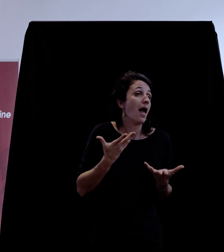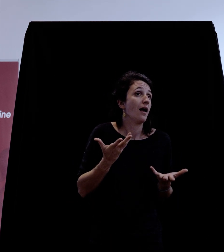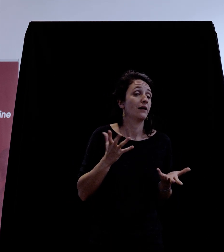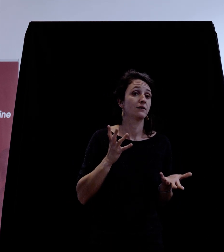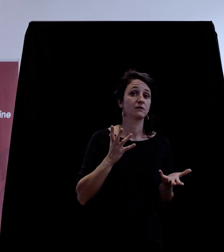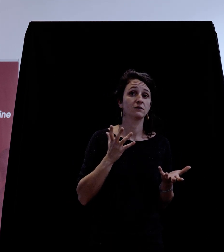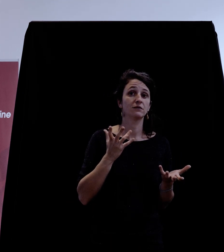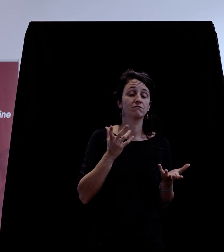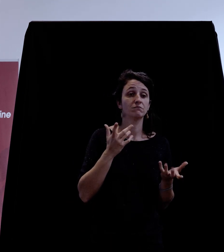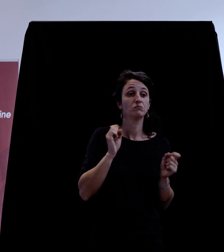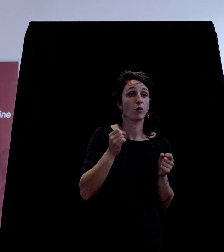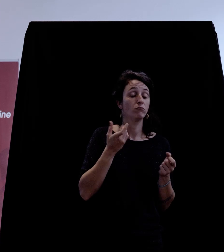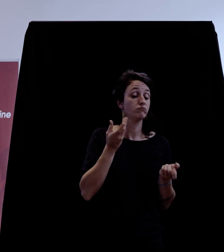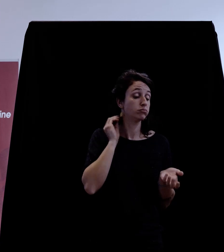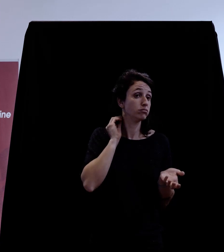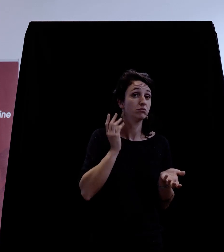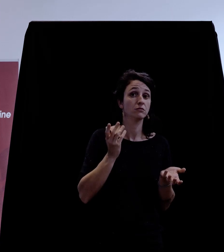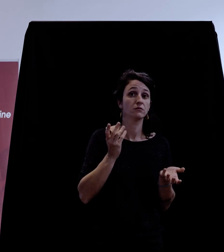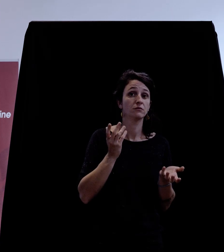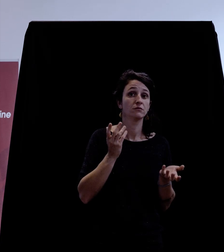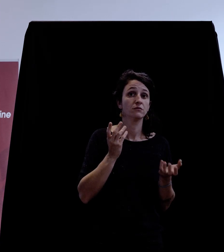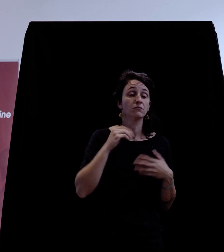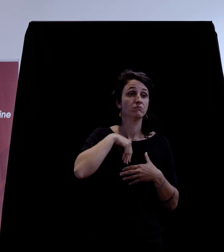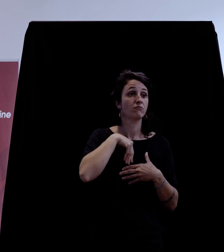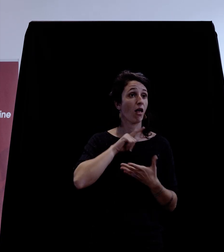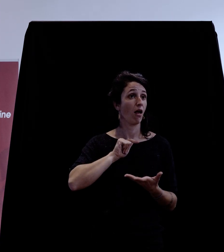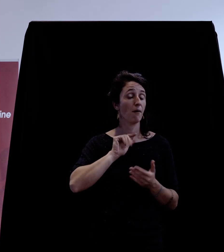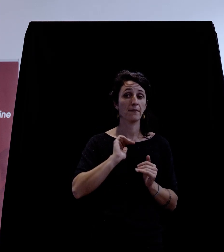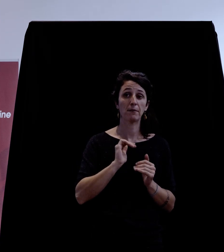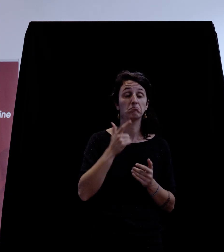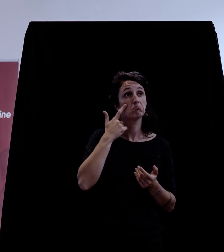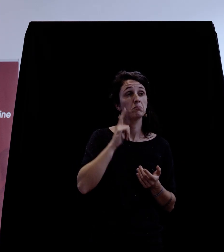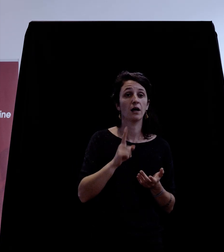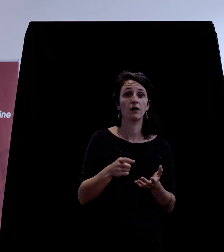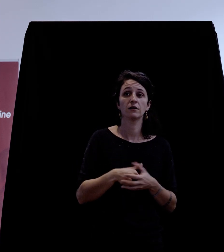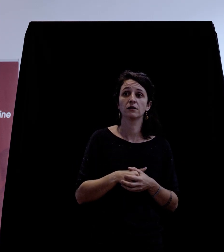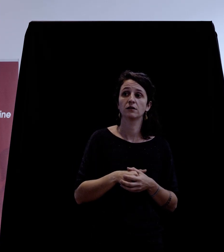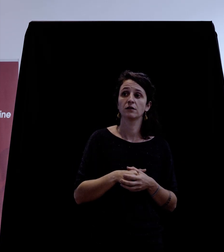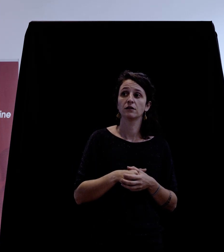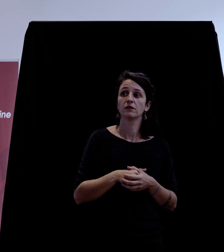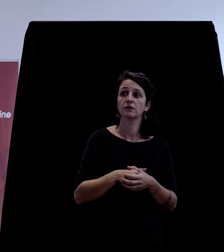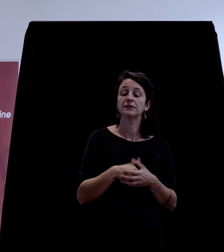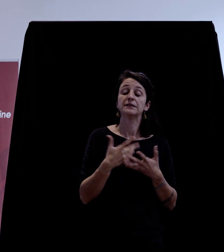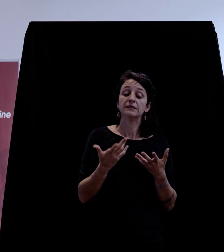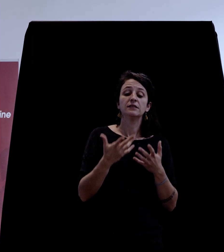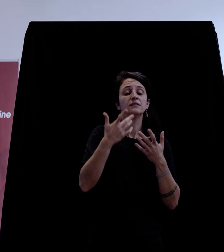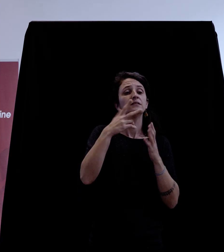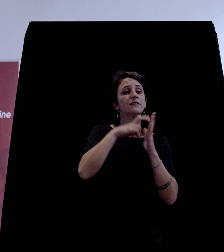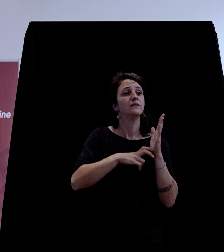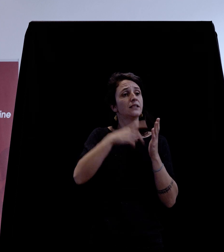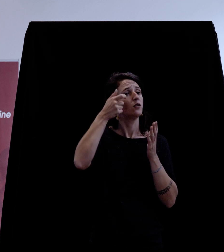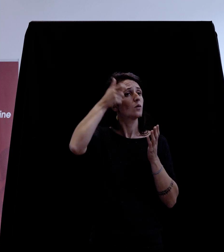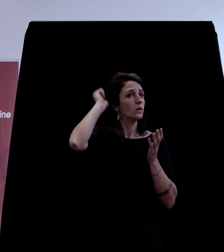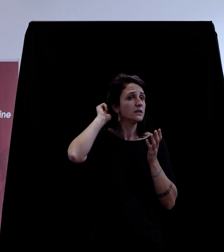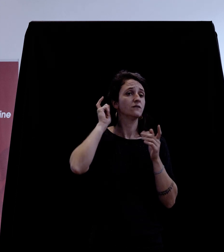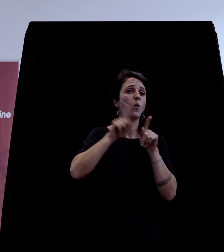kids with cognitive impairment and syndromes like charge don't really feel